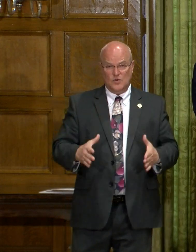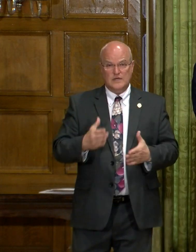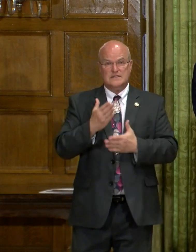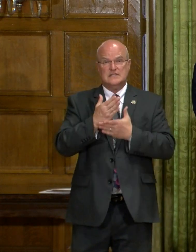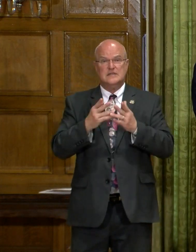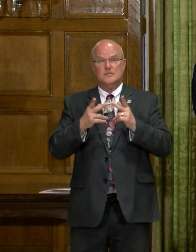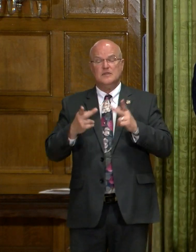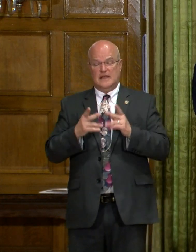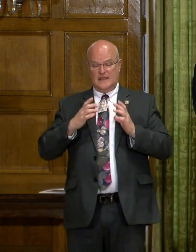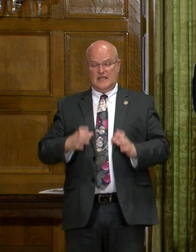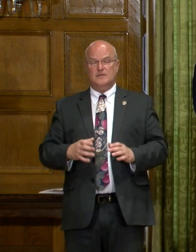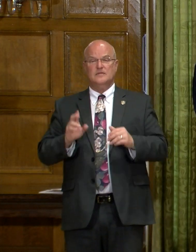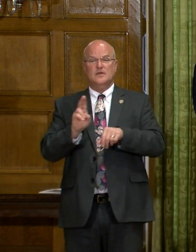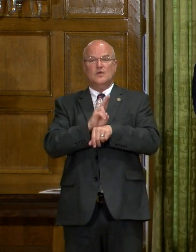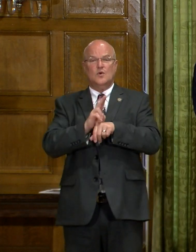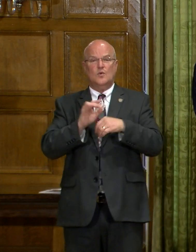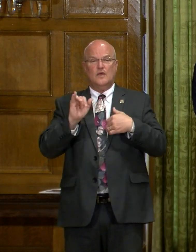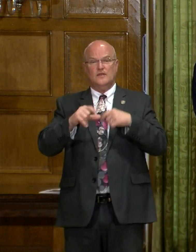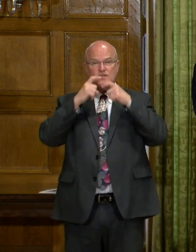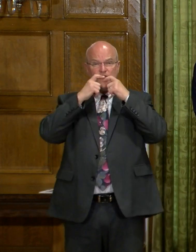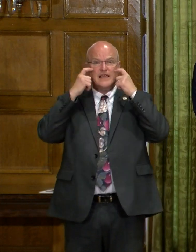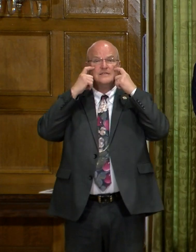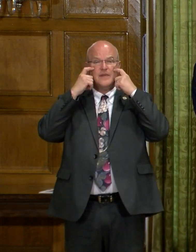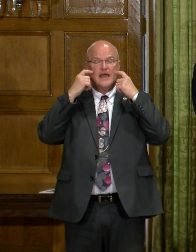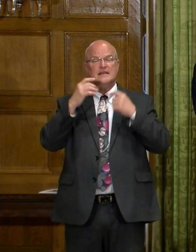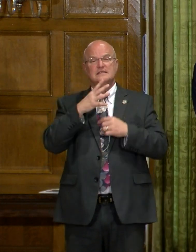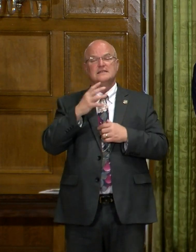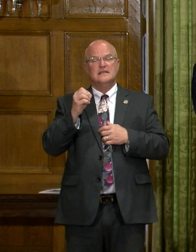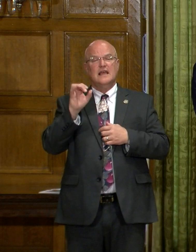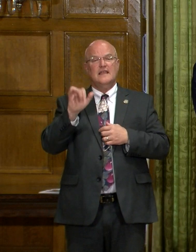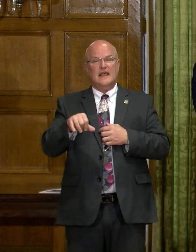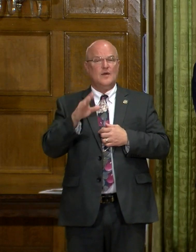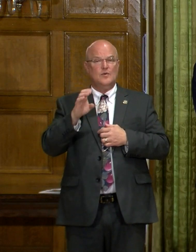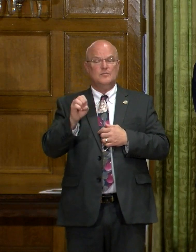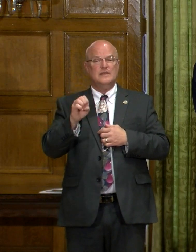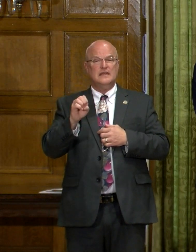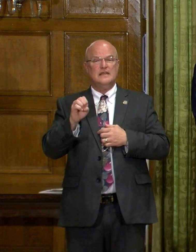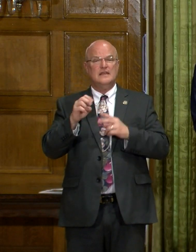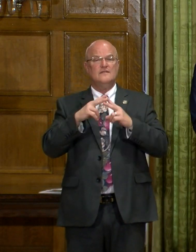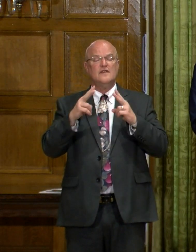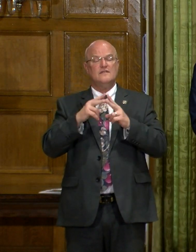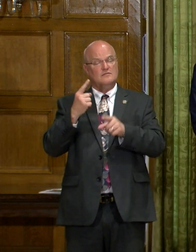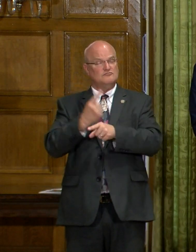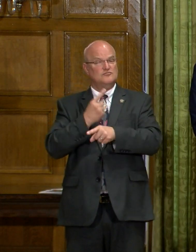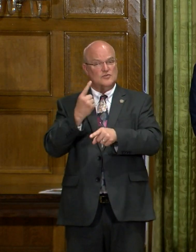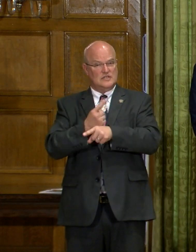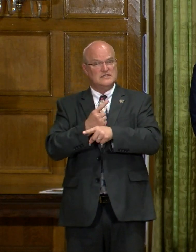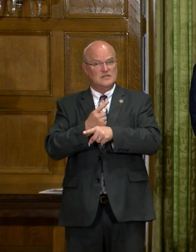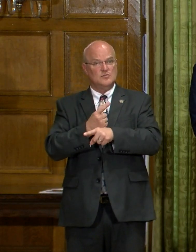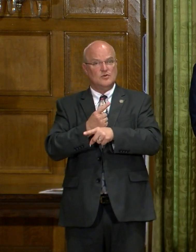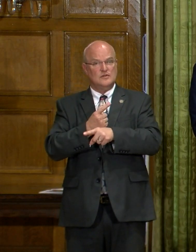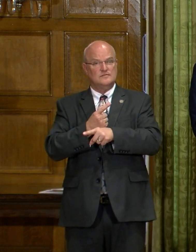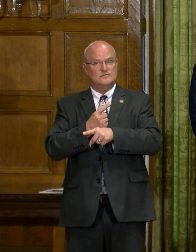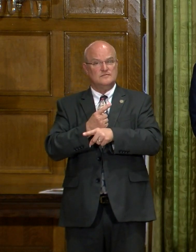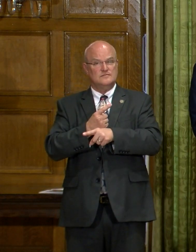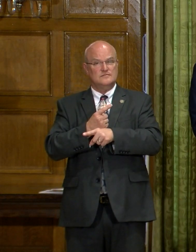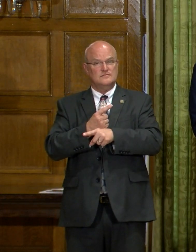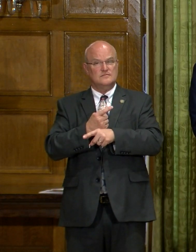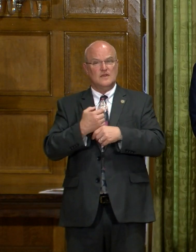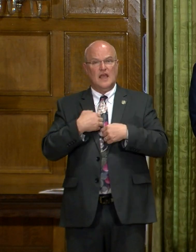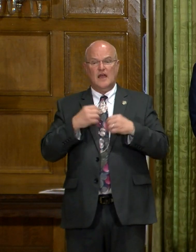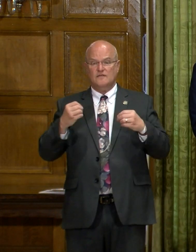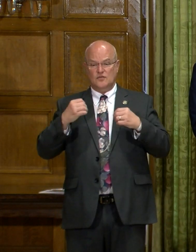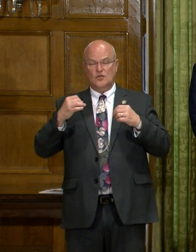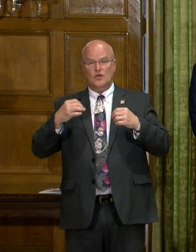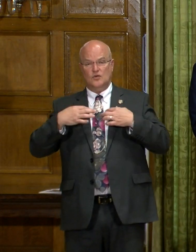some cases, their customers to wear those face masks, and those that would be a very reasonable. You have